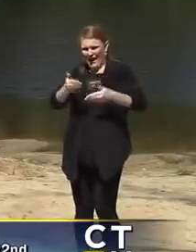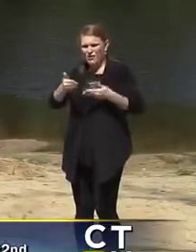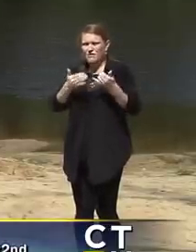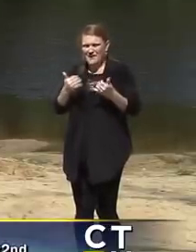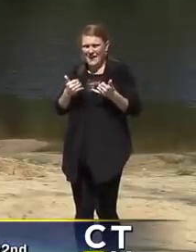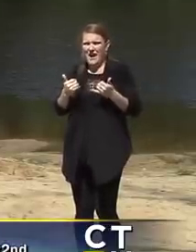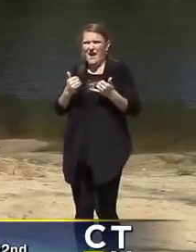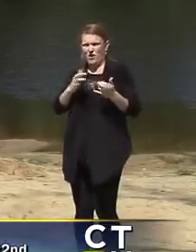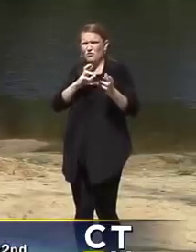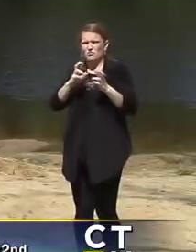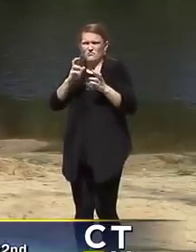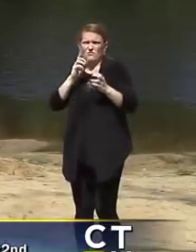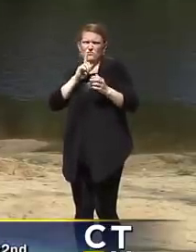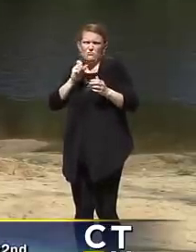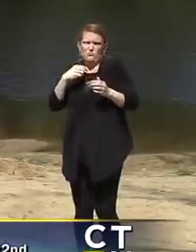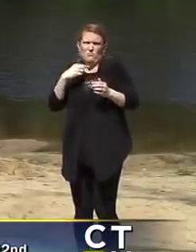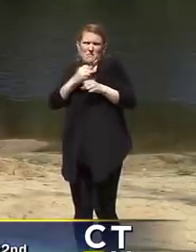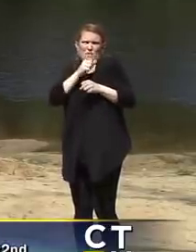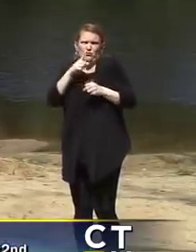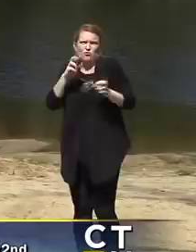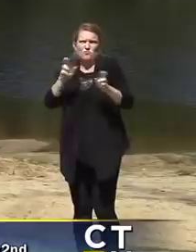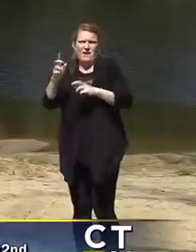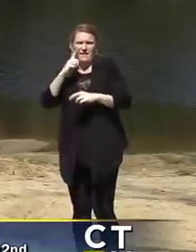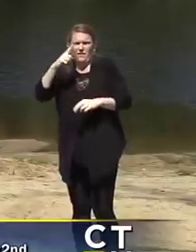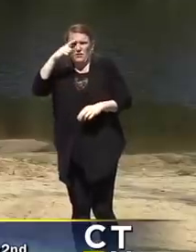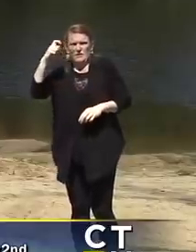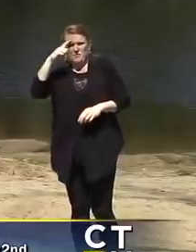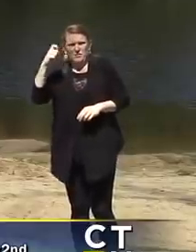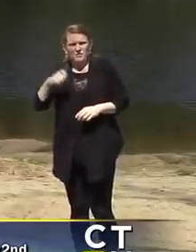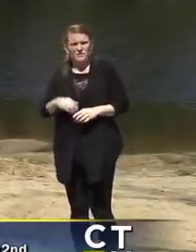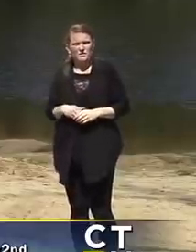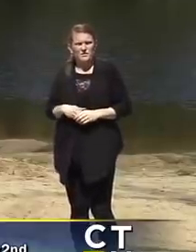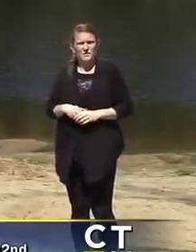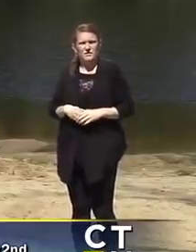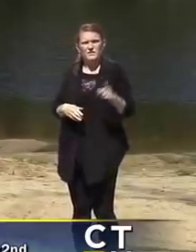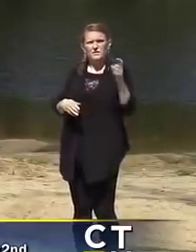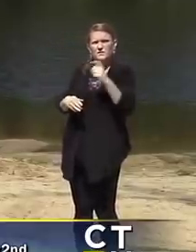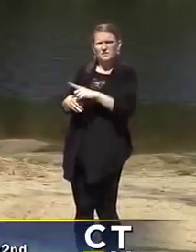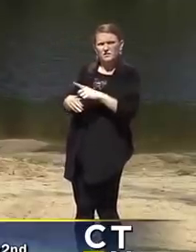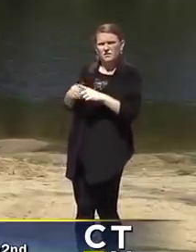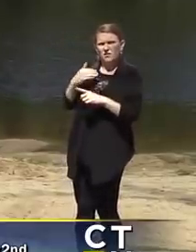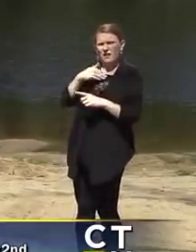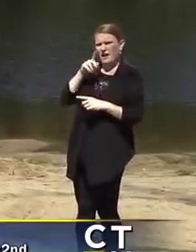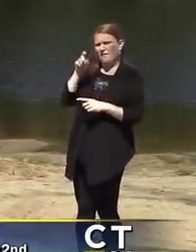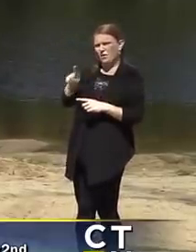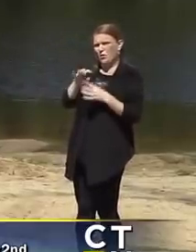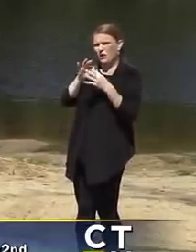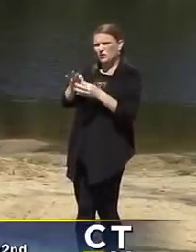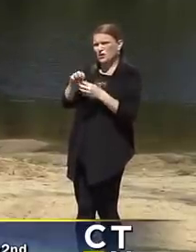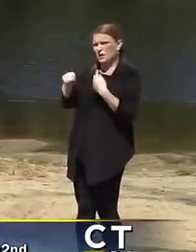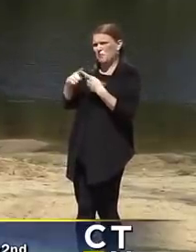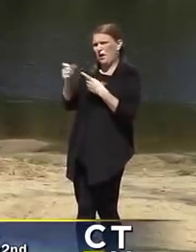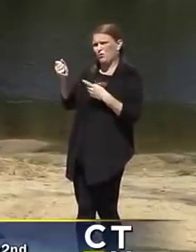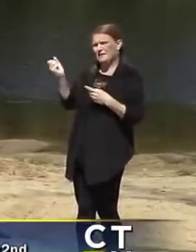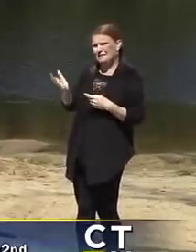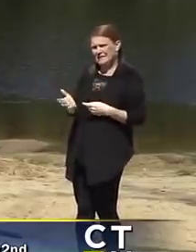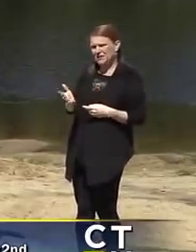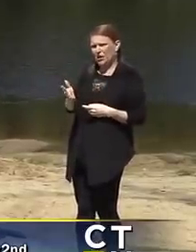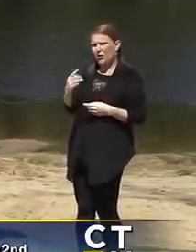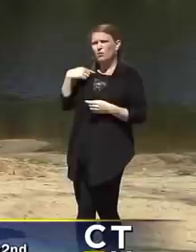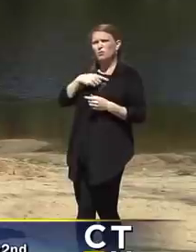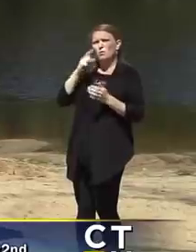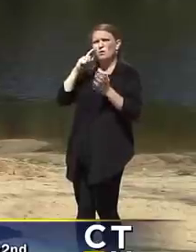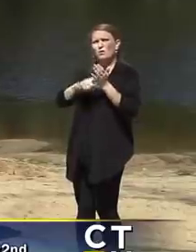that later in the summer. Governor Keith McGilvery from Fox 61 with a question on casinos. In South Korea, we saw